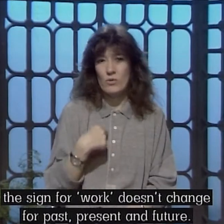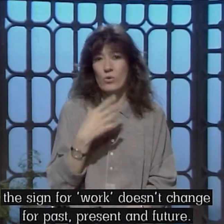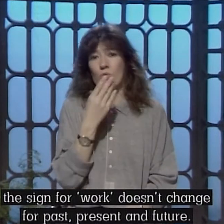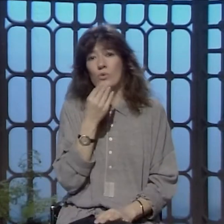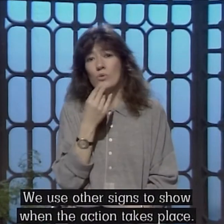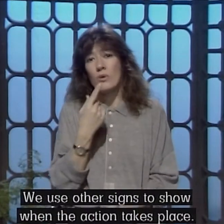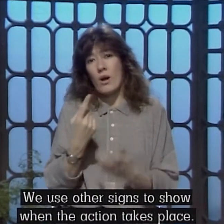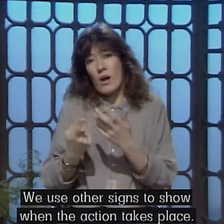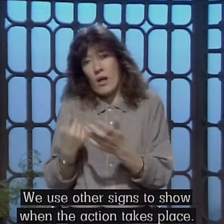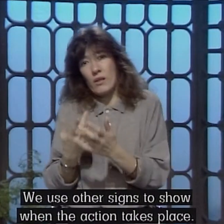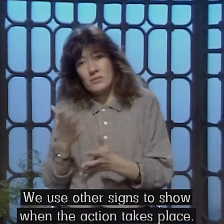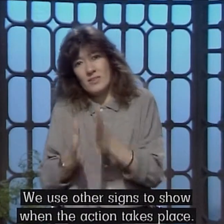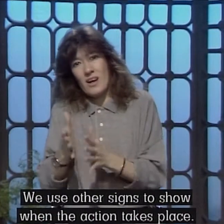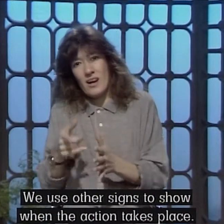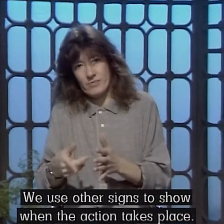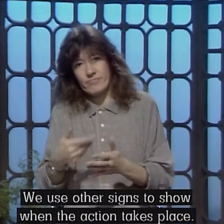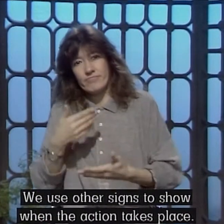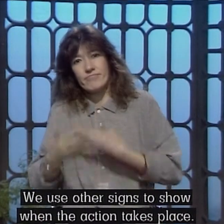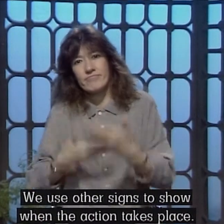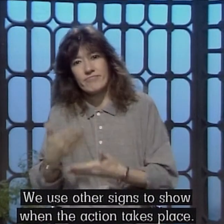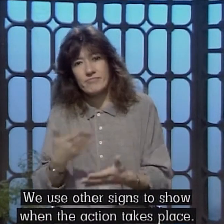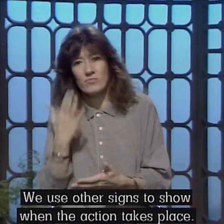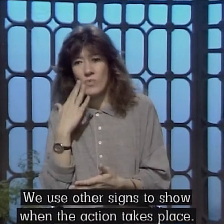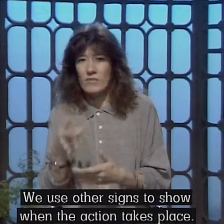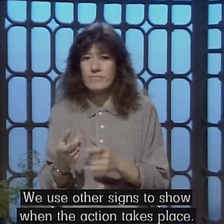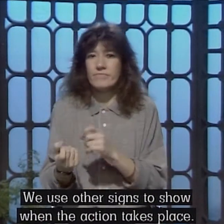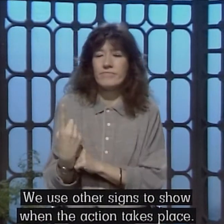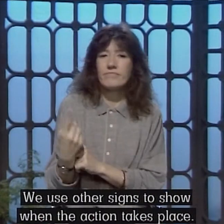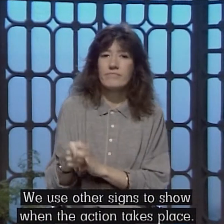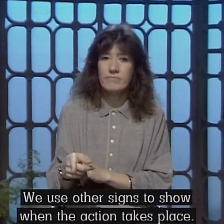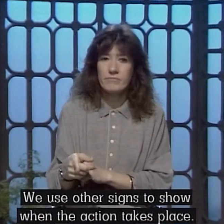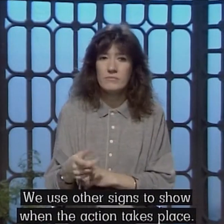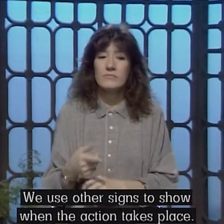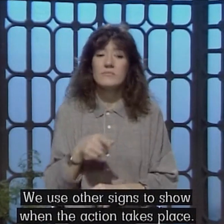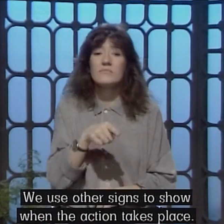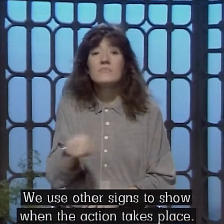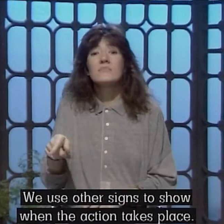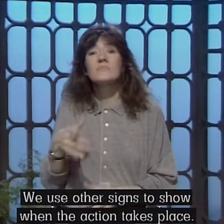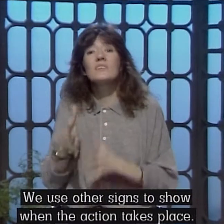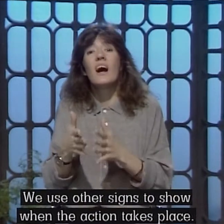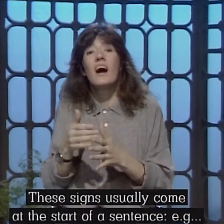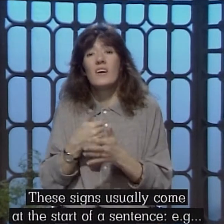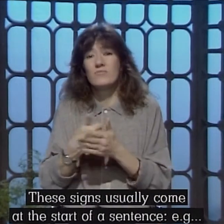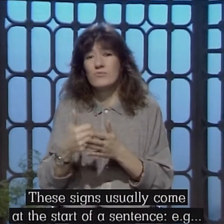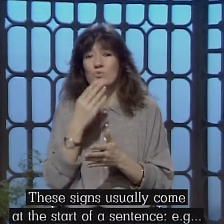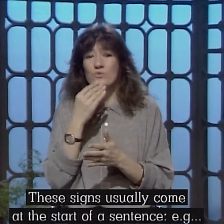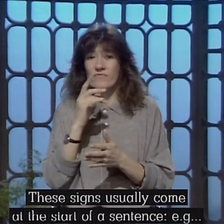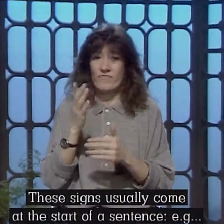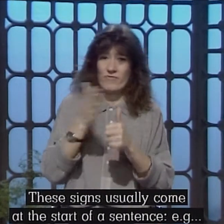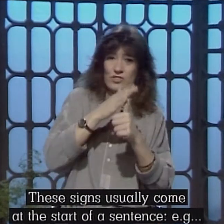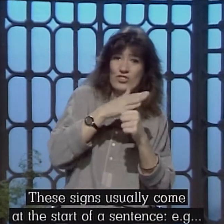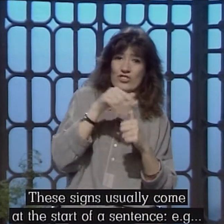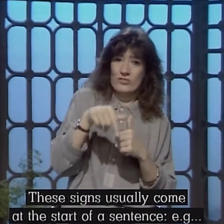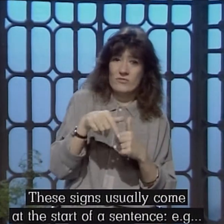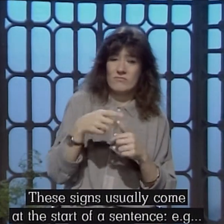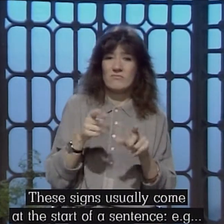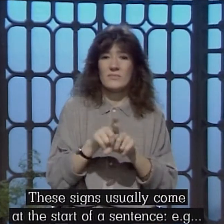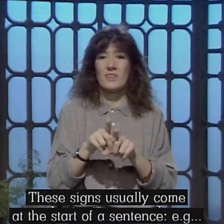What happens is that we use other signs to describe when the action takes place. And these signs usually come at the beginning of a sentence.